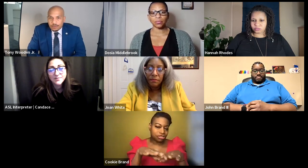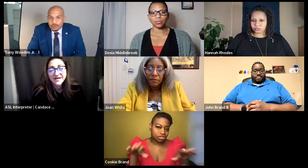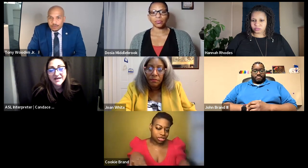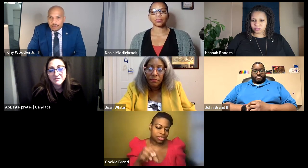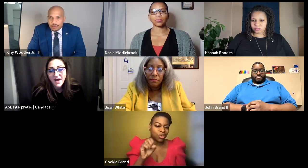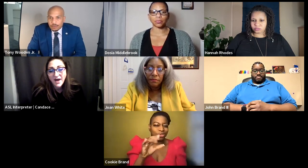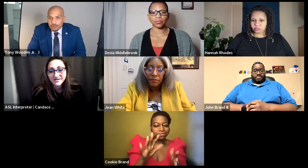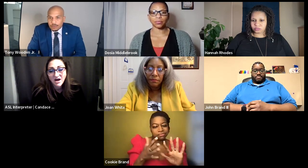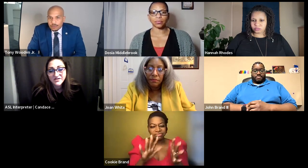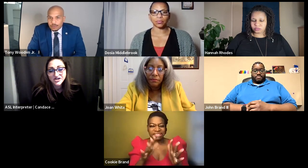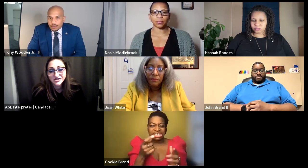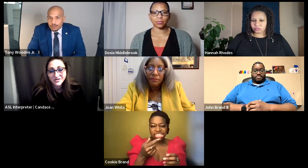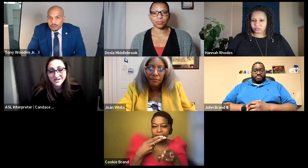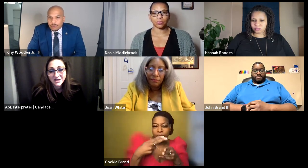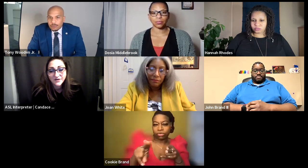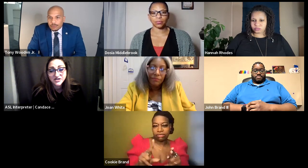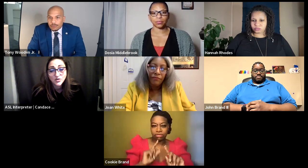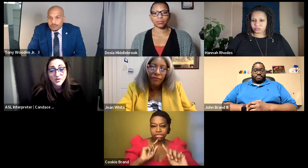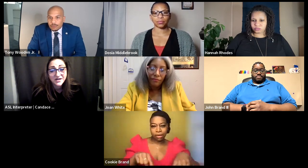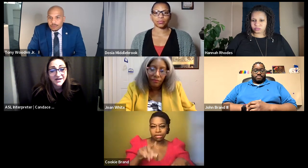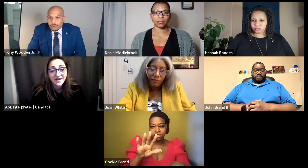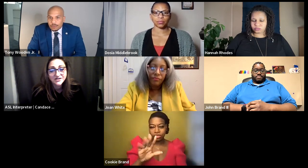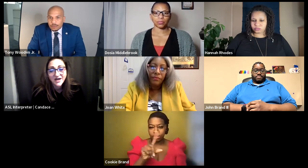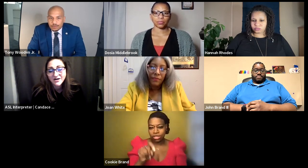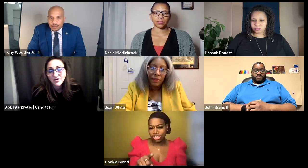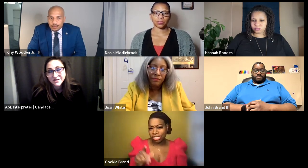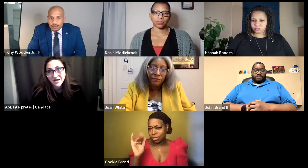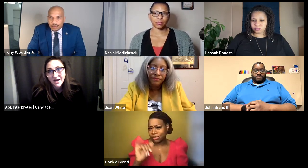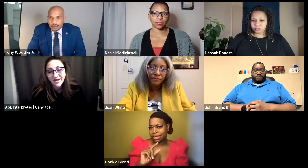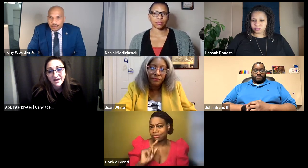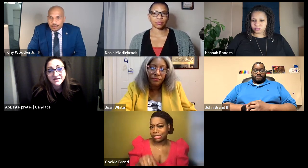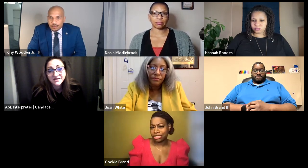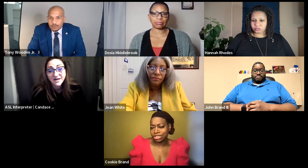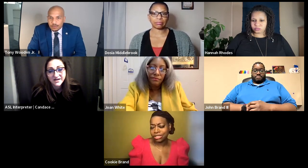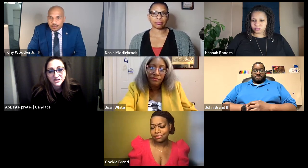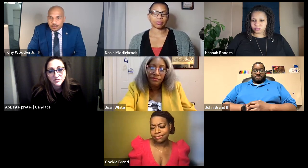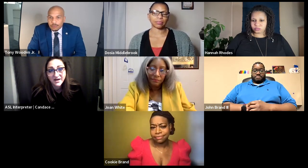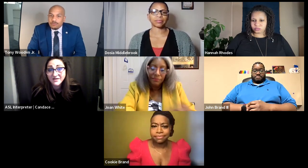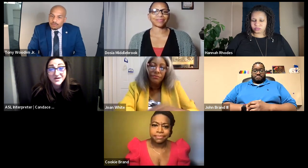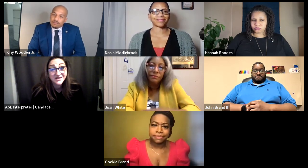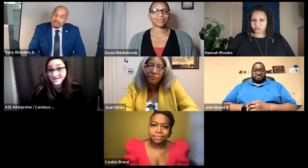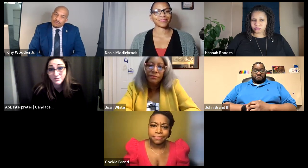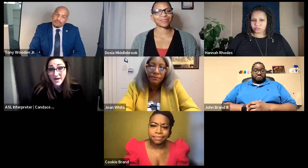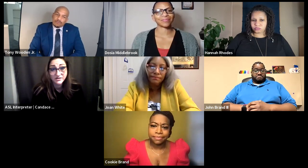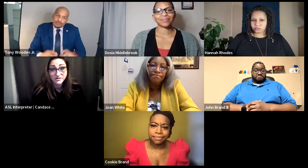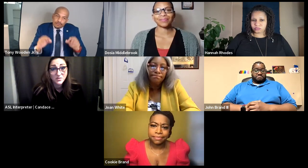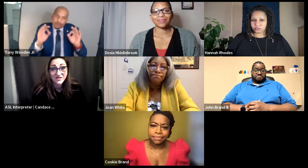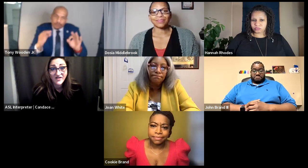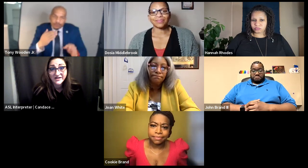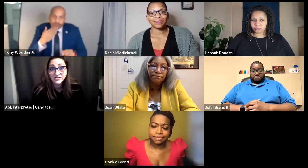big impact on the children itself. So really, I know that's not like an in-depth answer, but it really does depend. There's so many factors